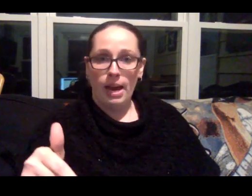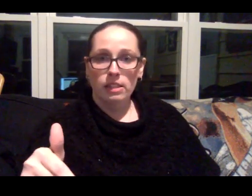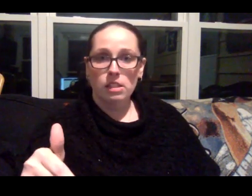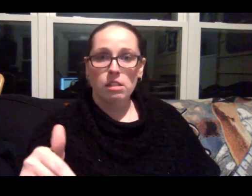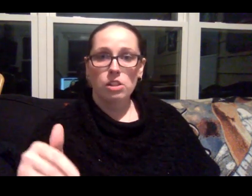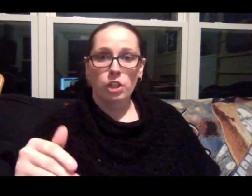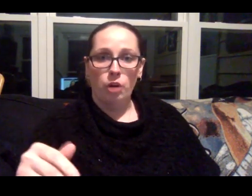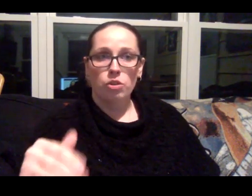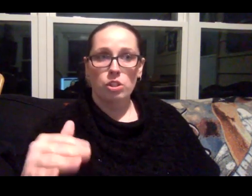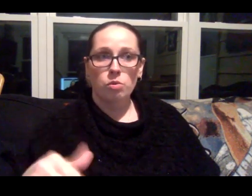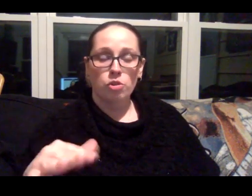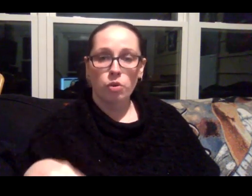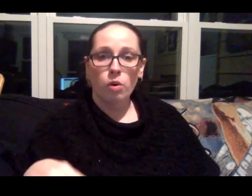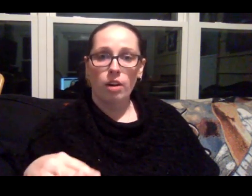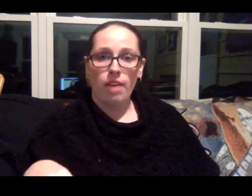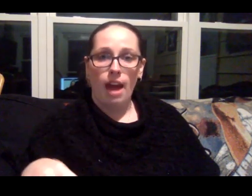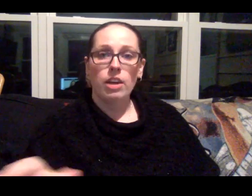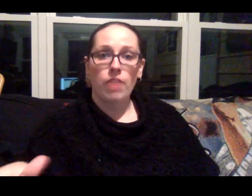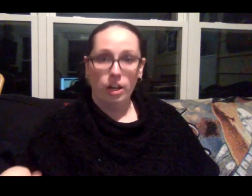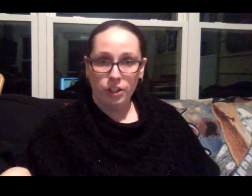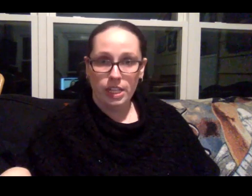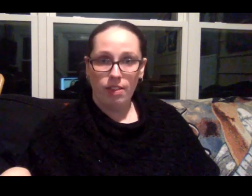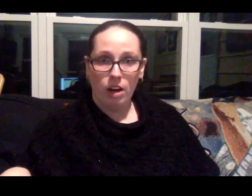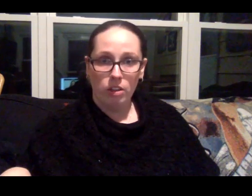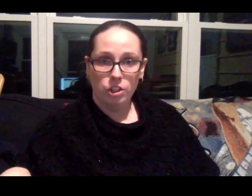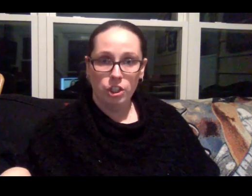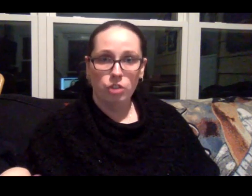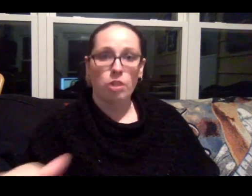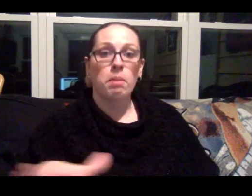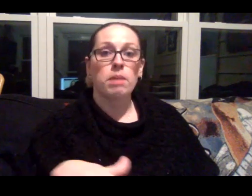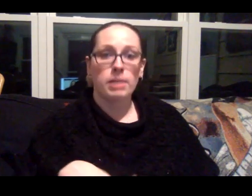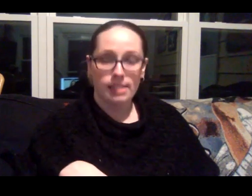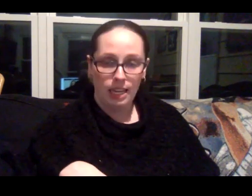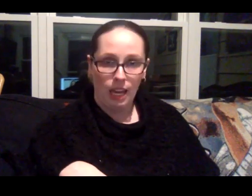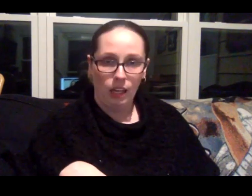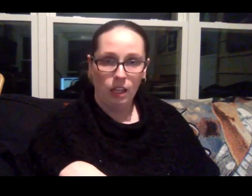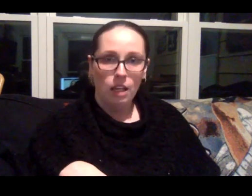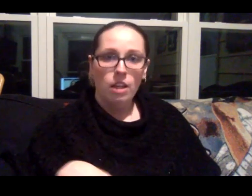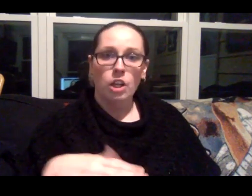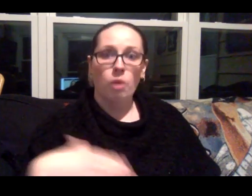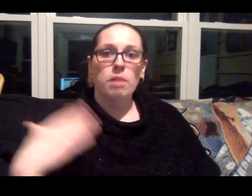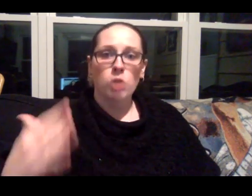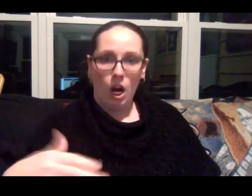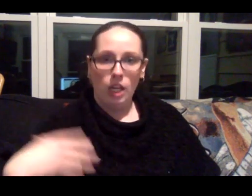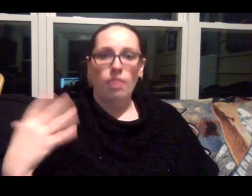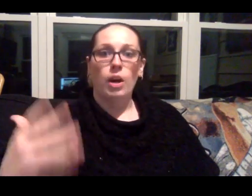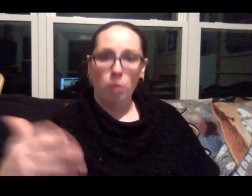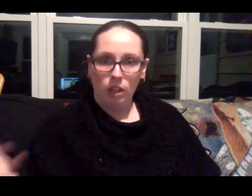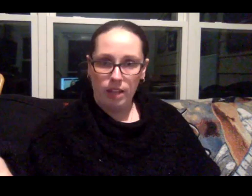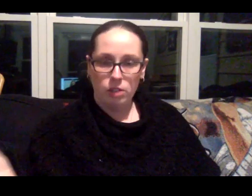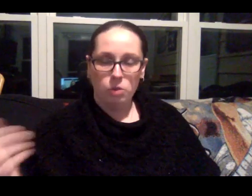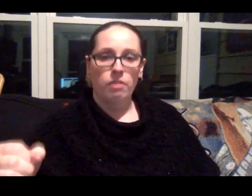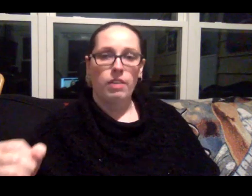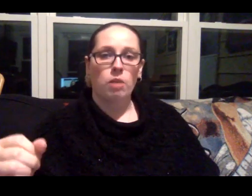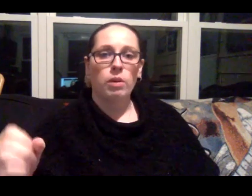formats, you know, just to ensure that they understand that other children might be seeing, you know, them talking and their